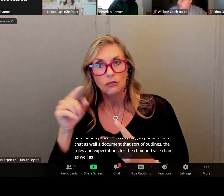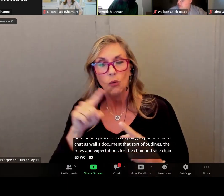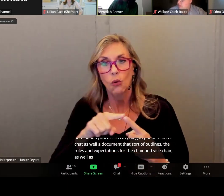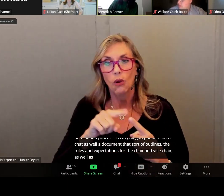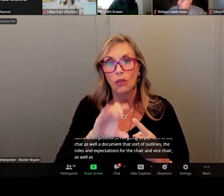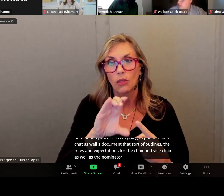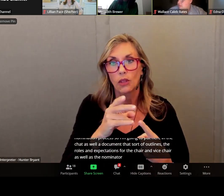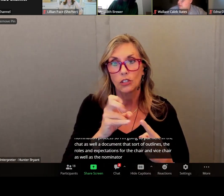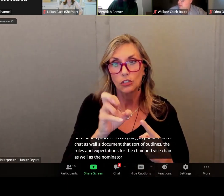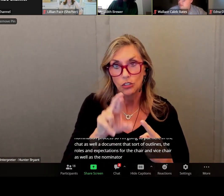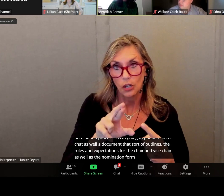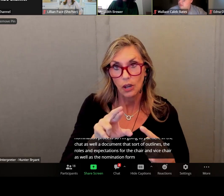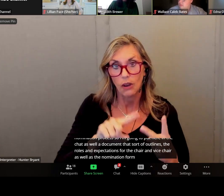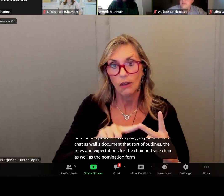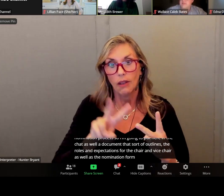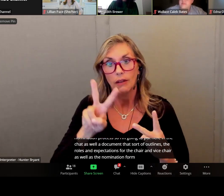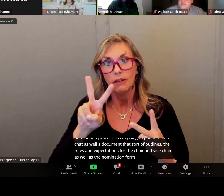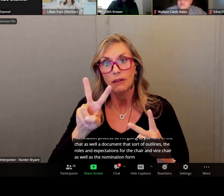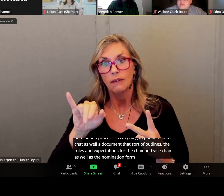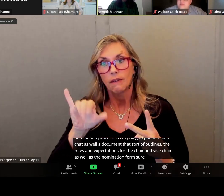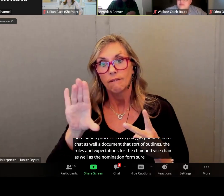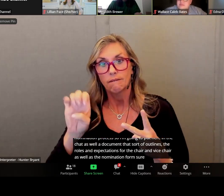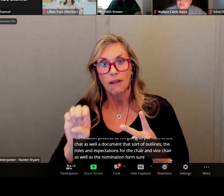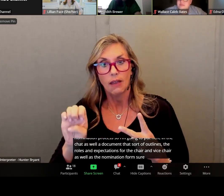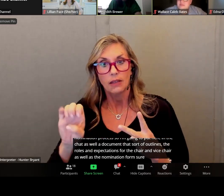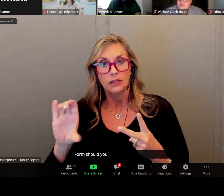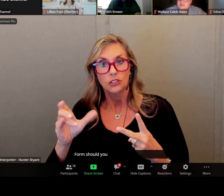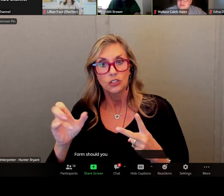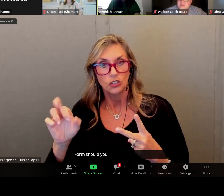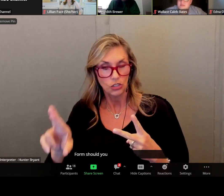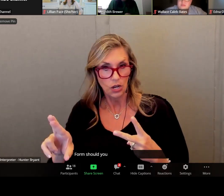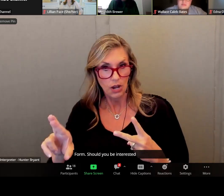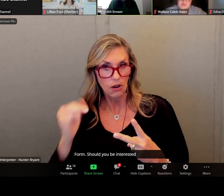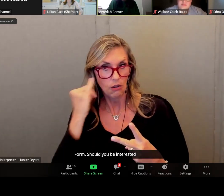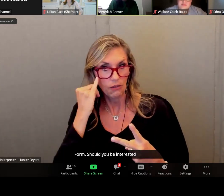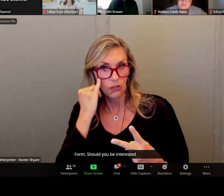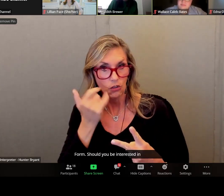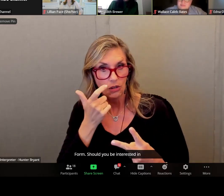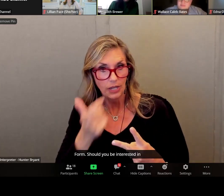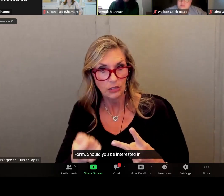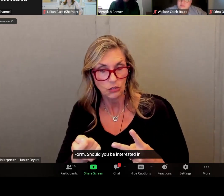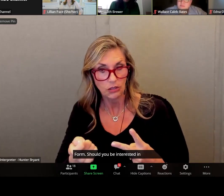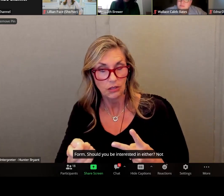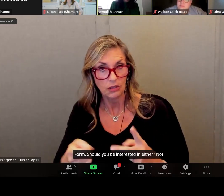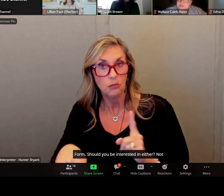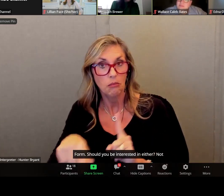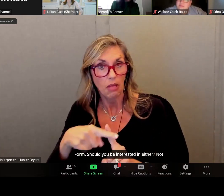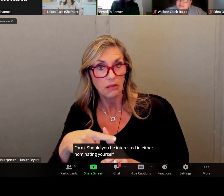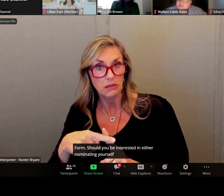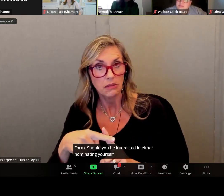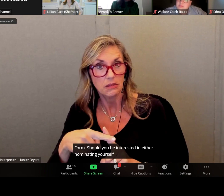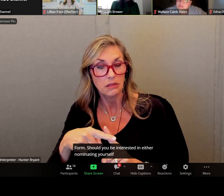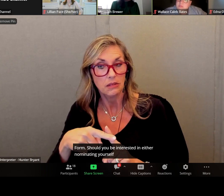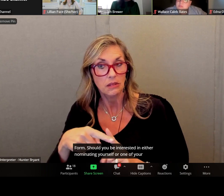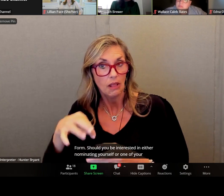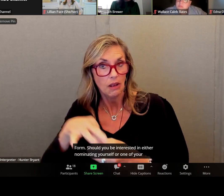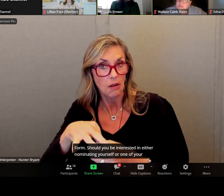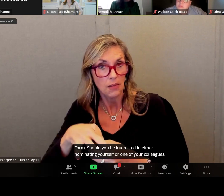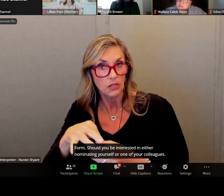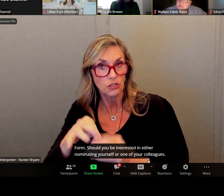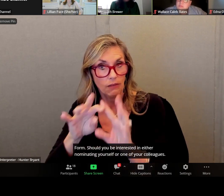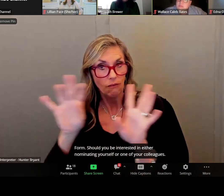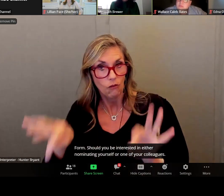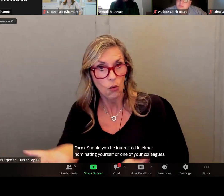form. Should you be interested in either nominating yourself or one of your colleagues.